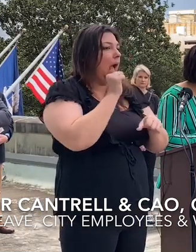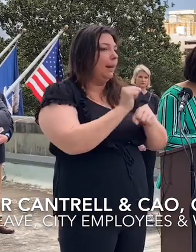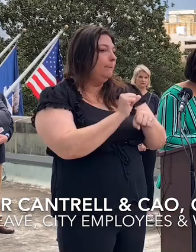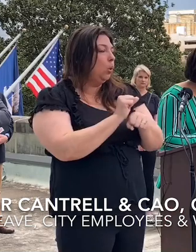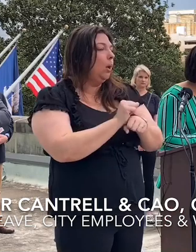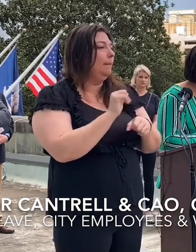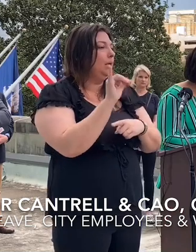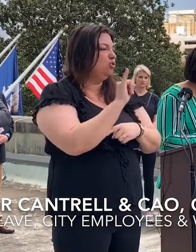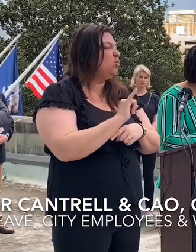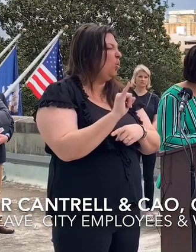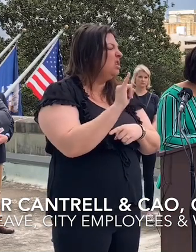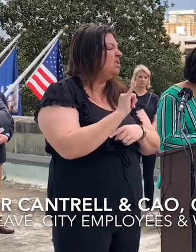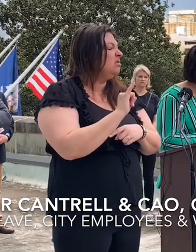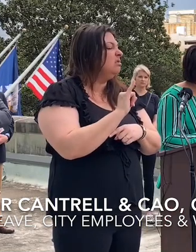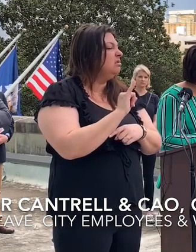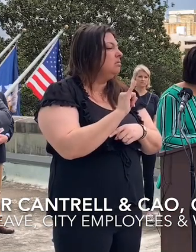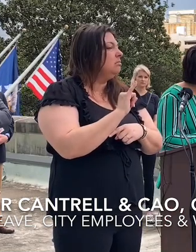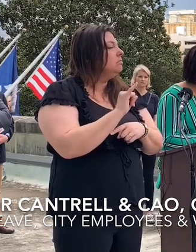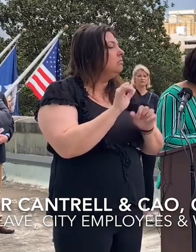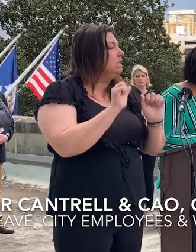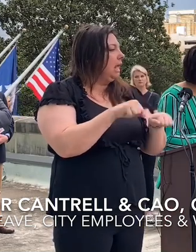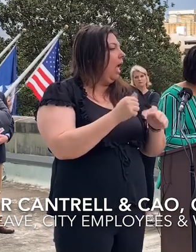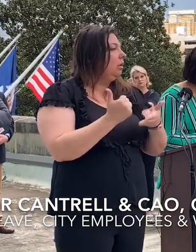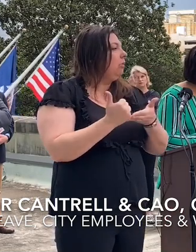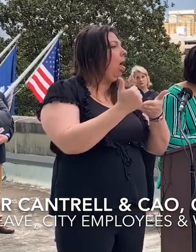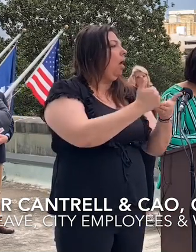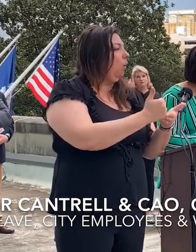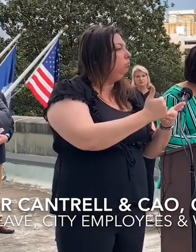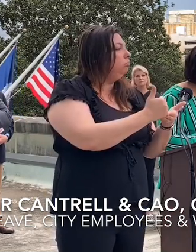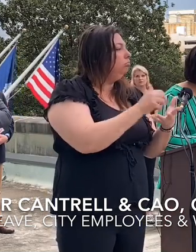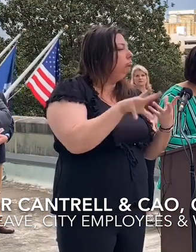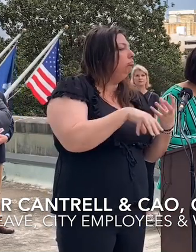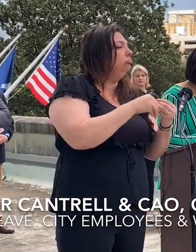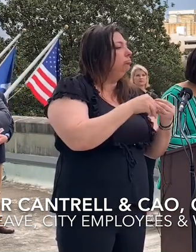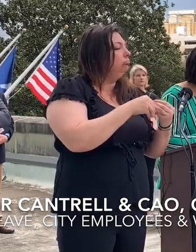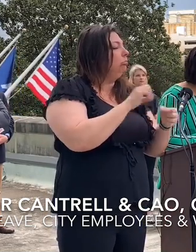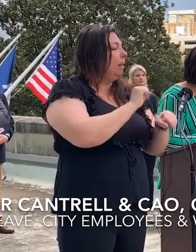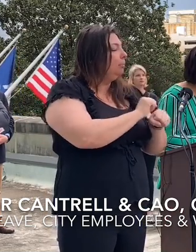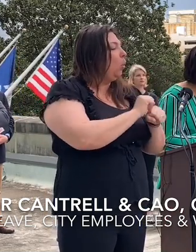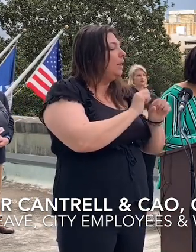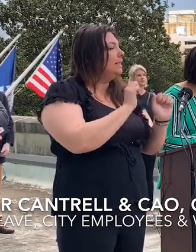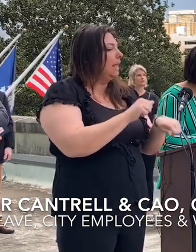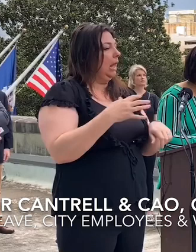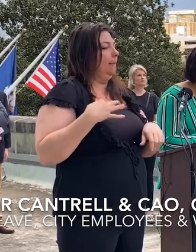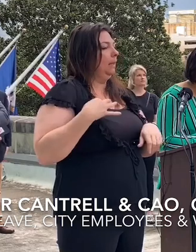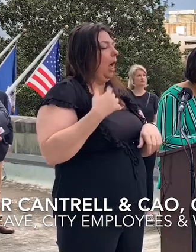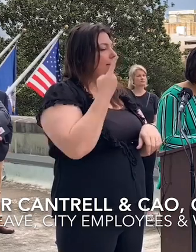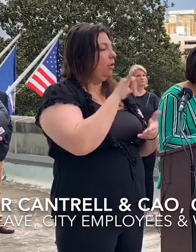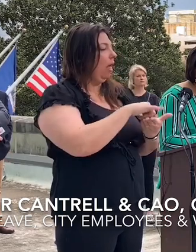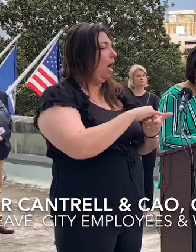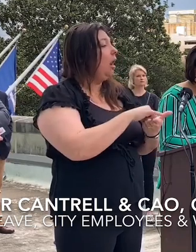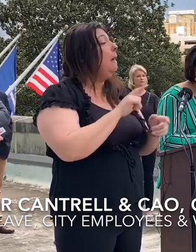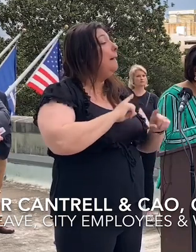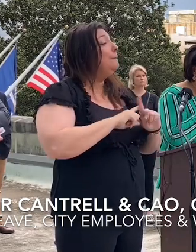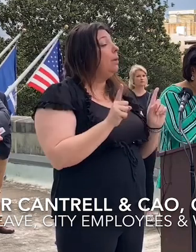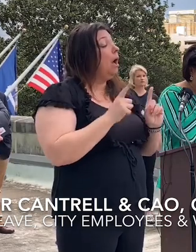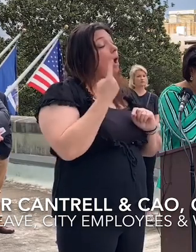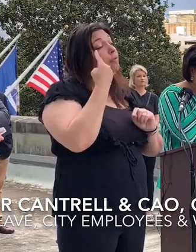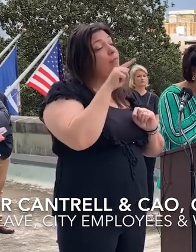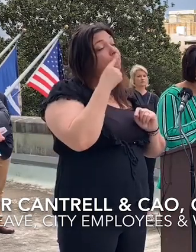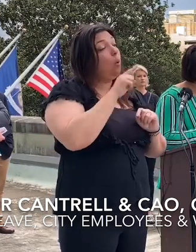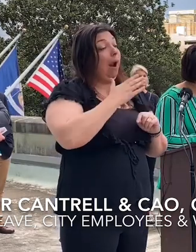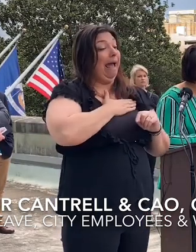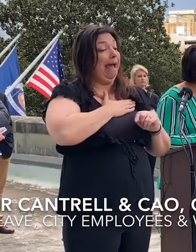and the unemployment insurance could kick in. Our employees would be able to apply for that. But in terms of